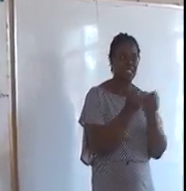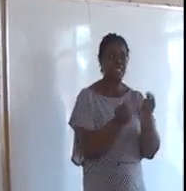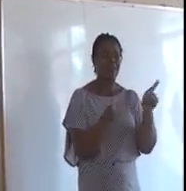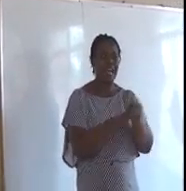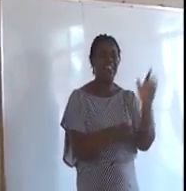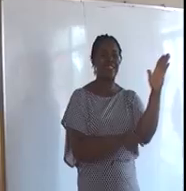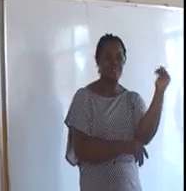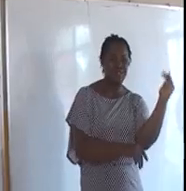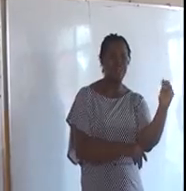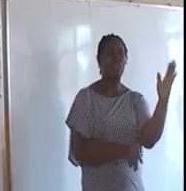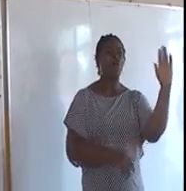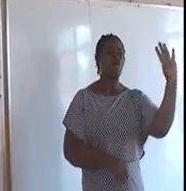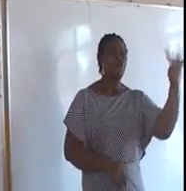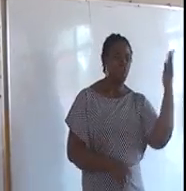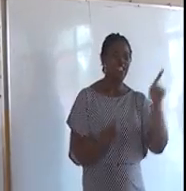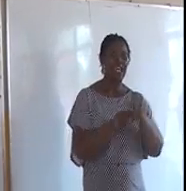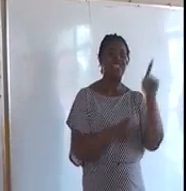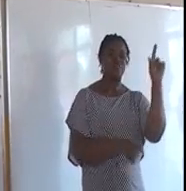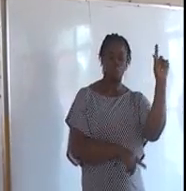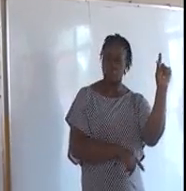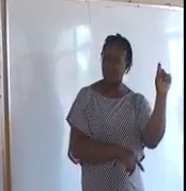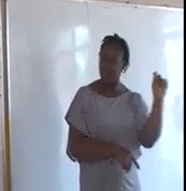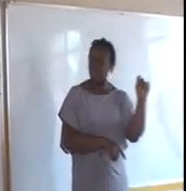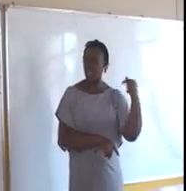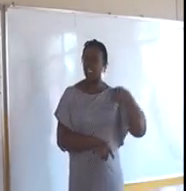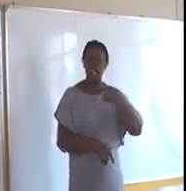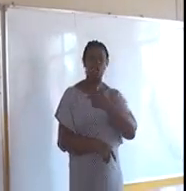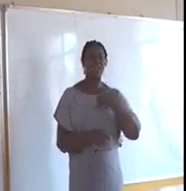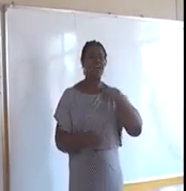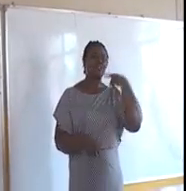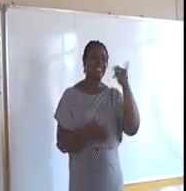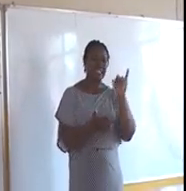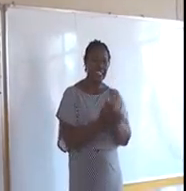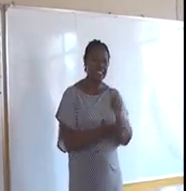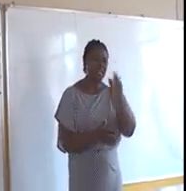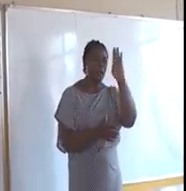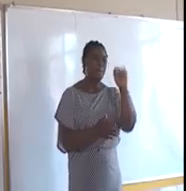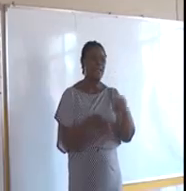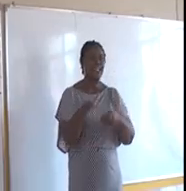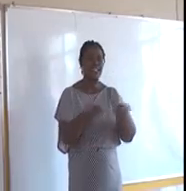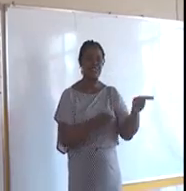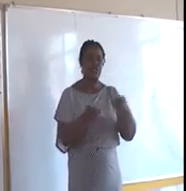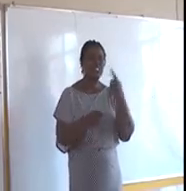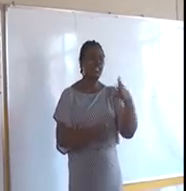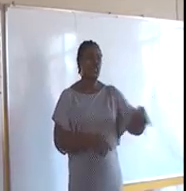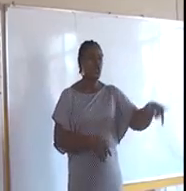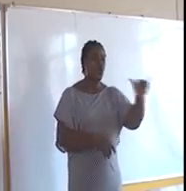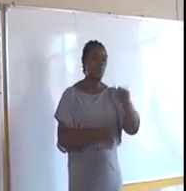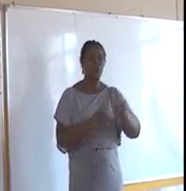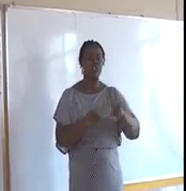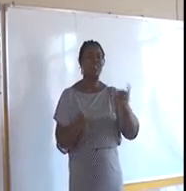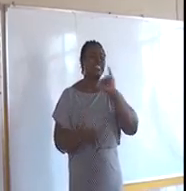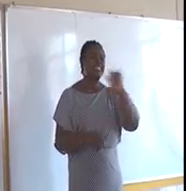15, the fourth 10, 20. Now, we have said by definition that the common difference is the second